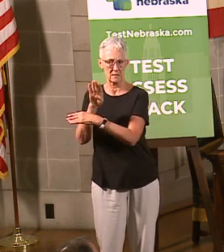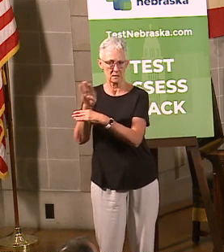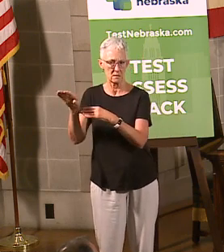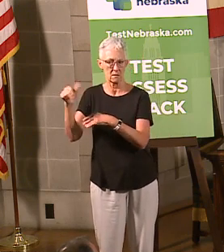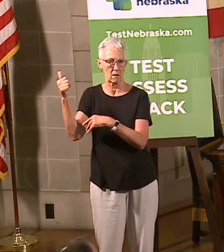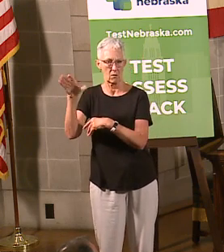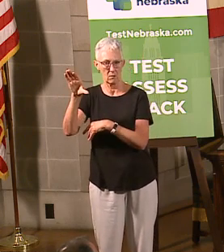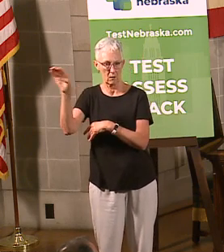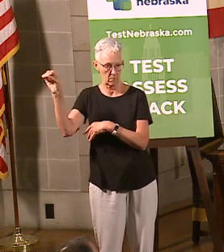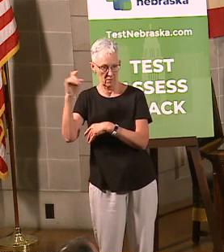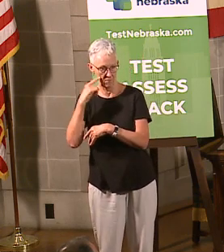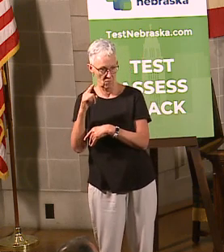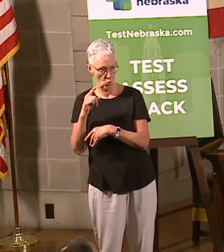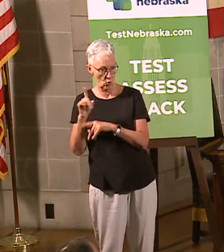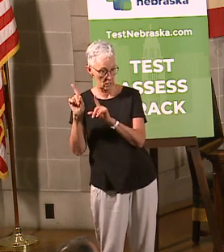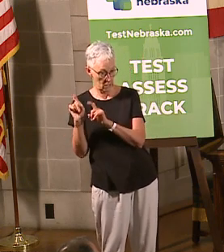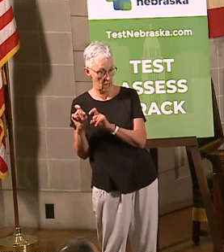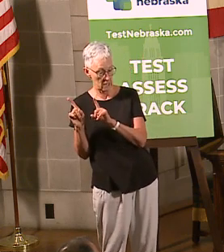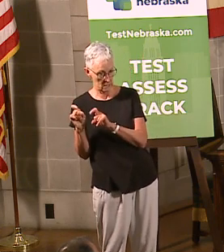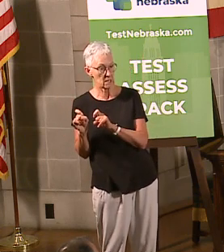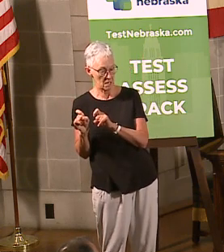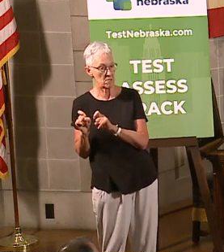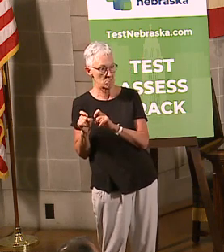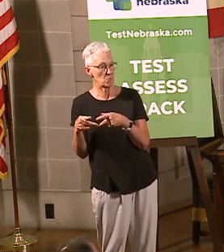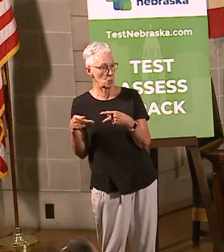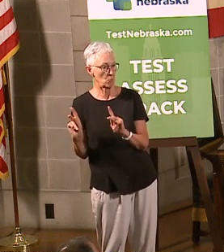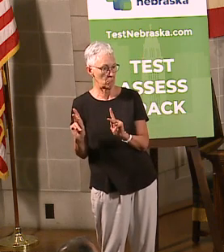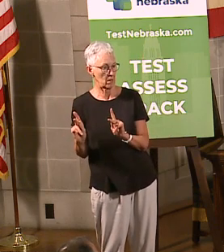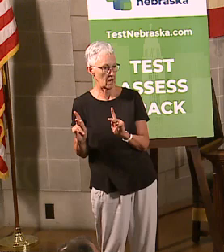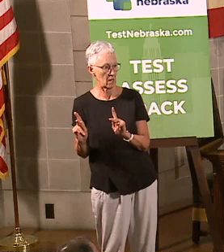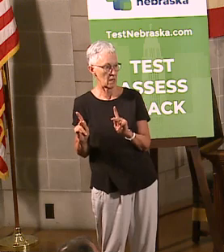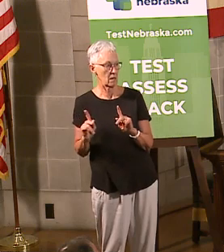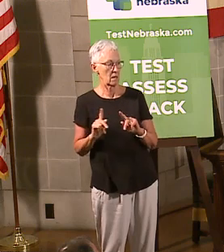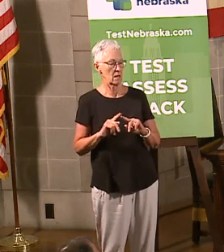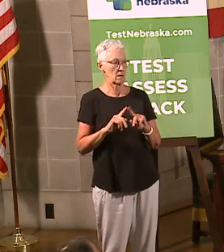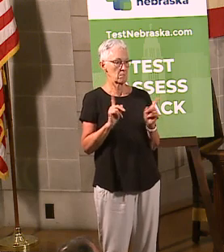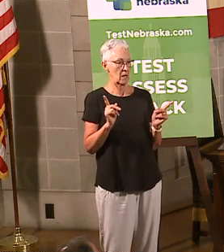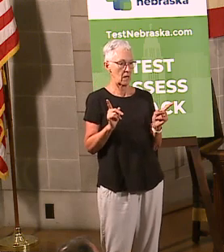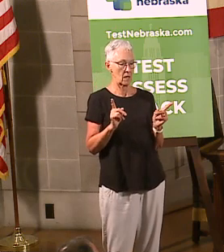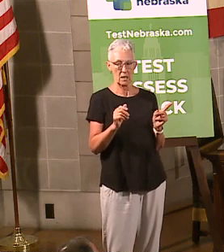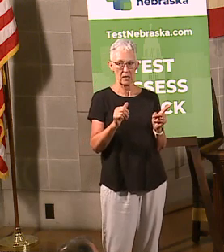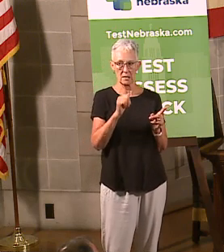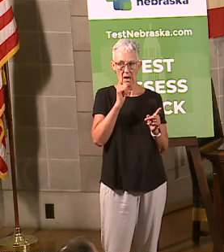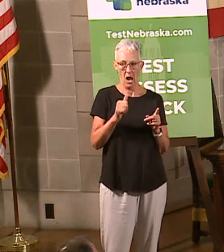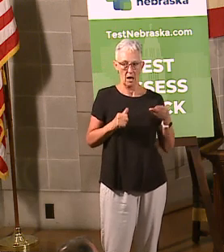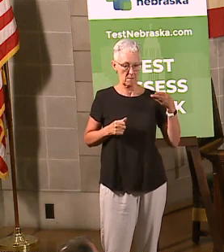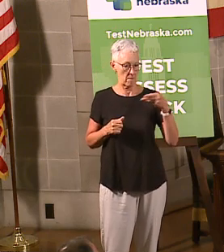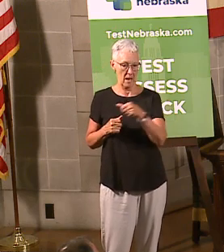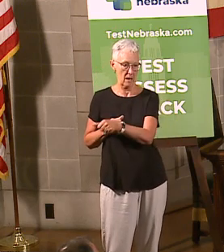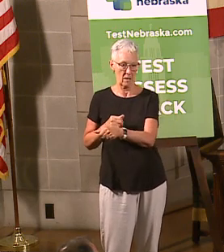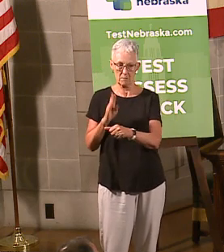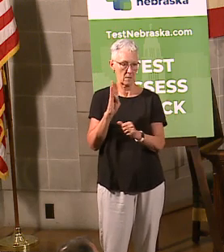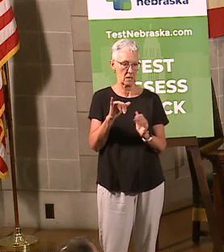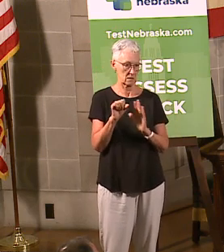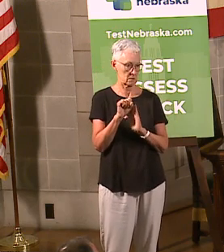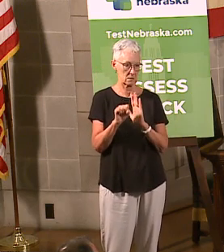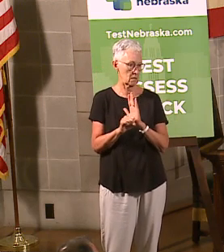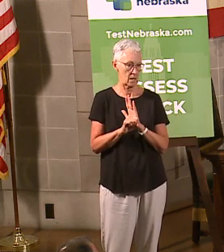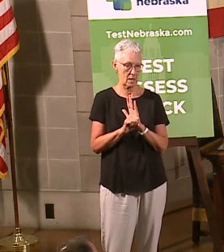and it will still meet the baseline testing requirements. However, it won't be reimbursed by the state.